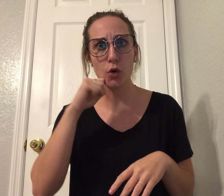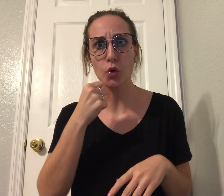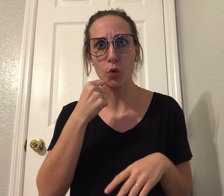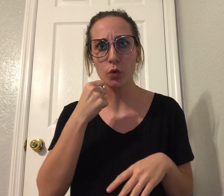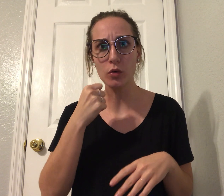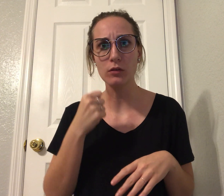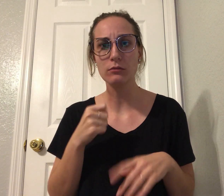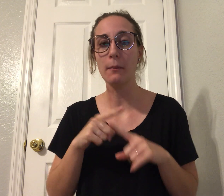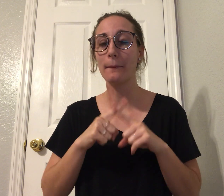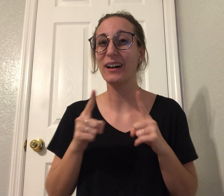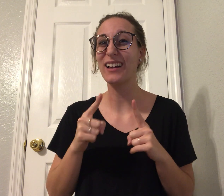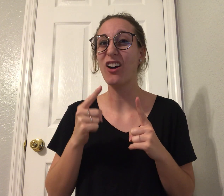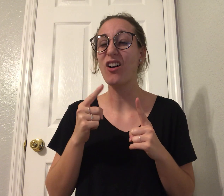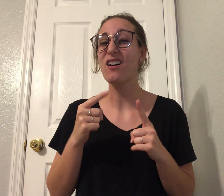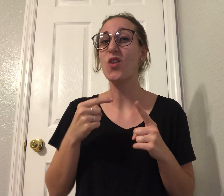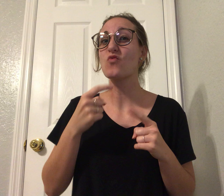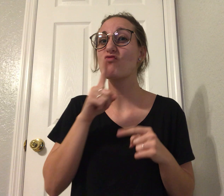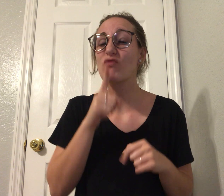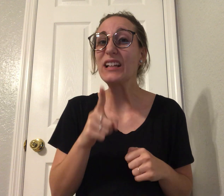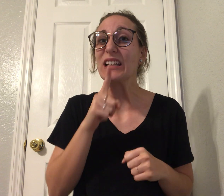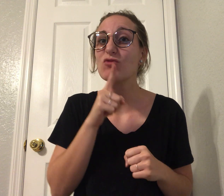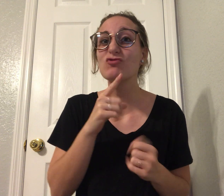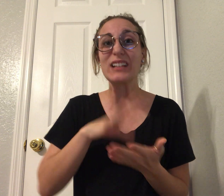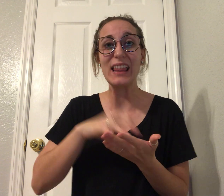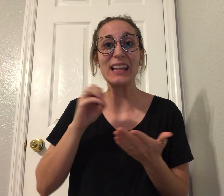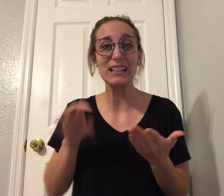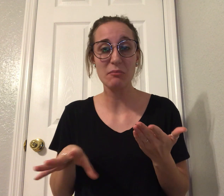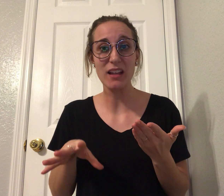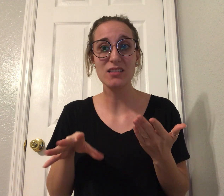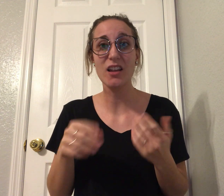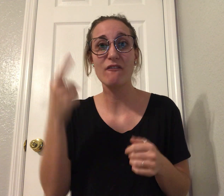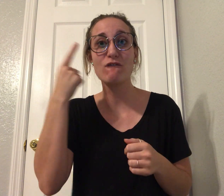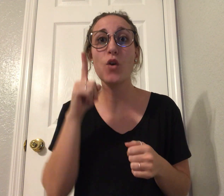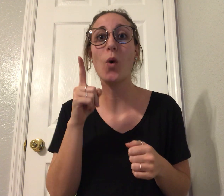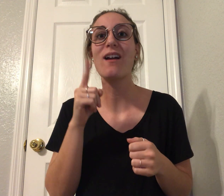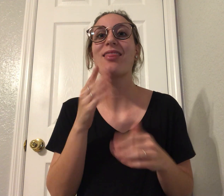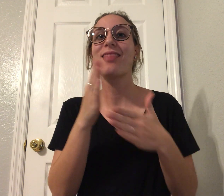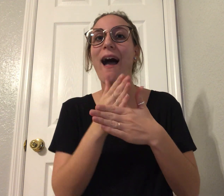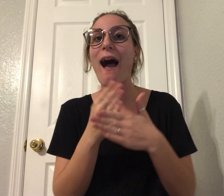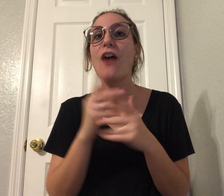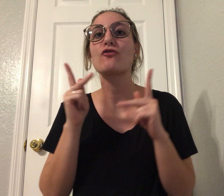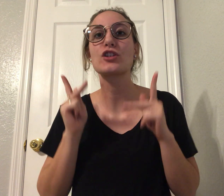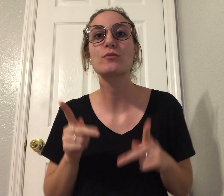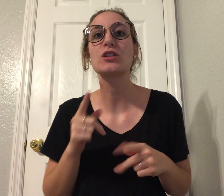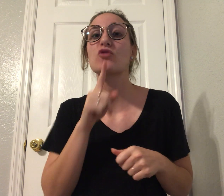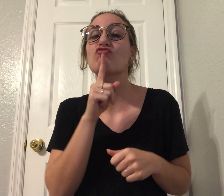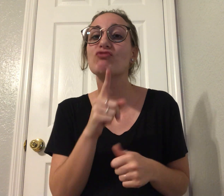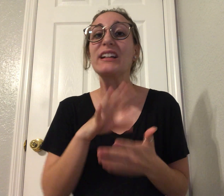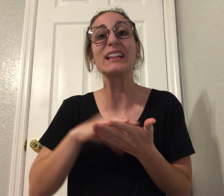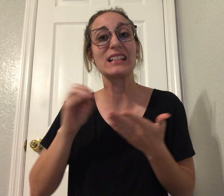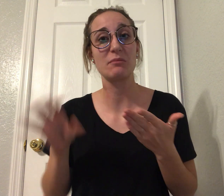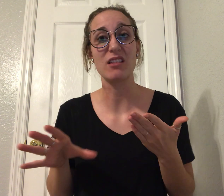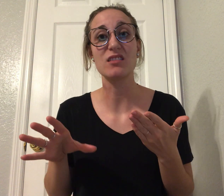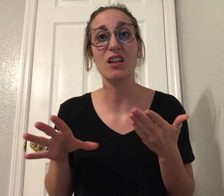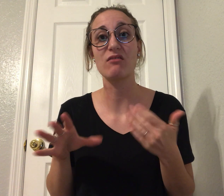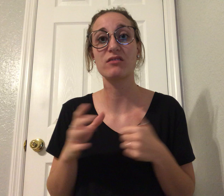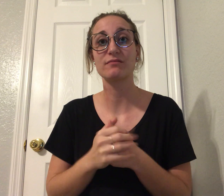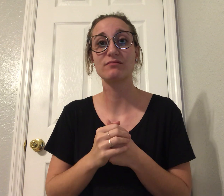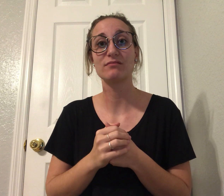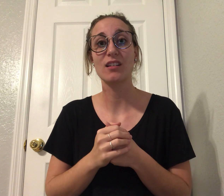also really, really expensive. For the average person, really expensive. Now, that's not to say that